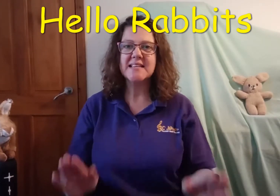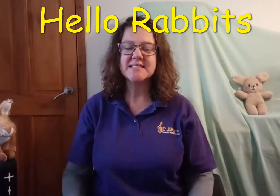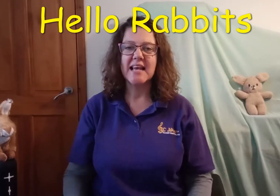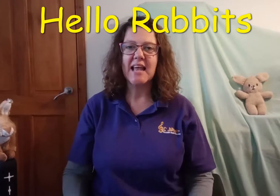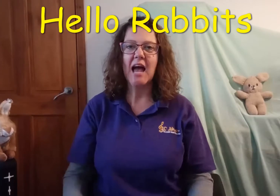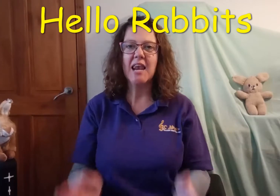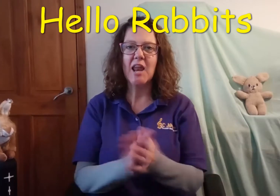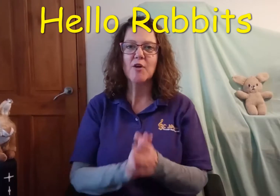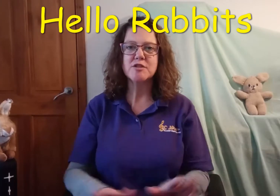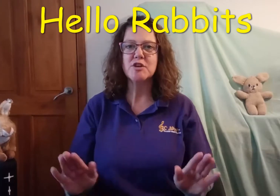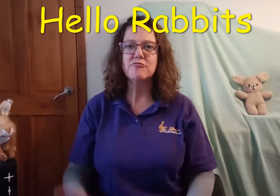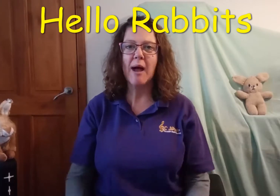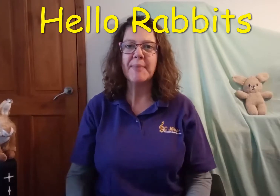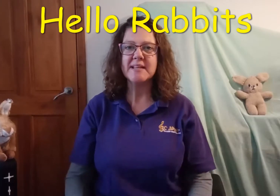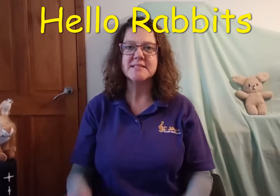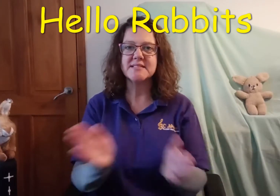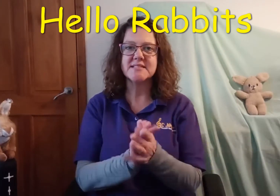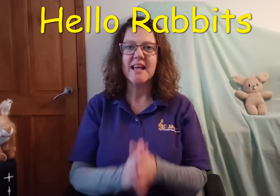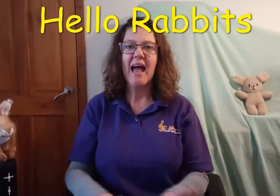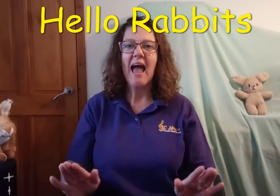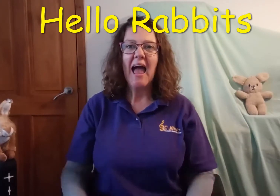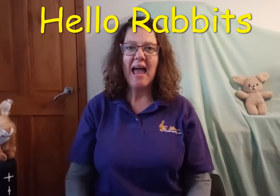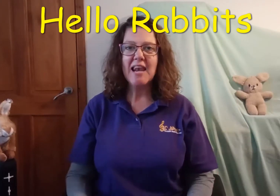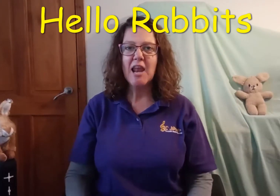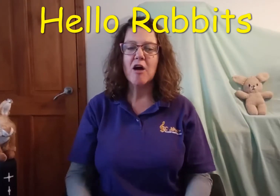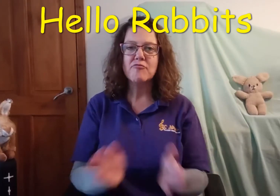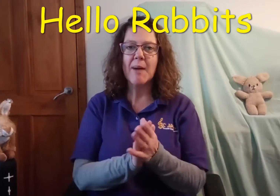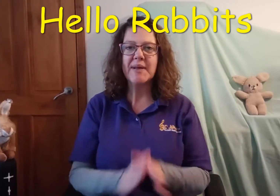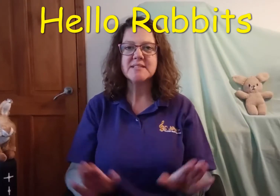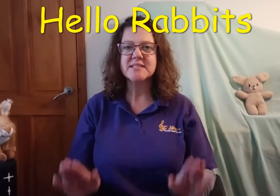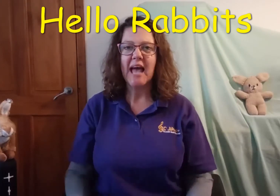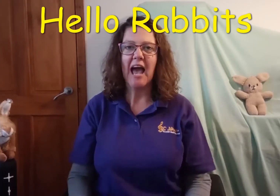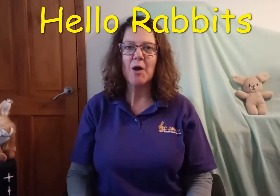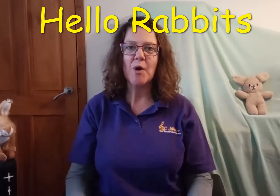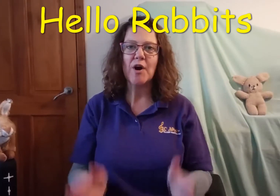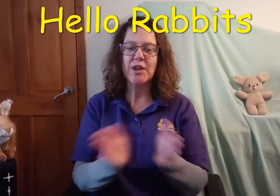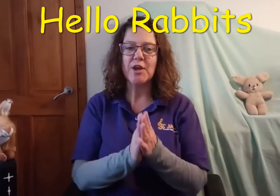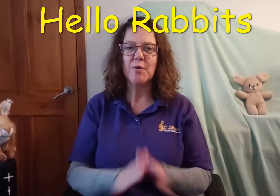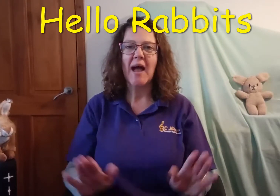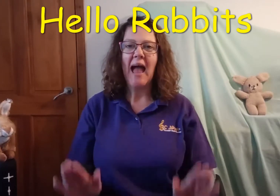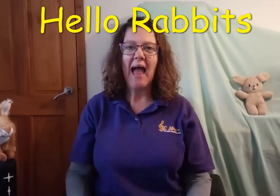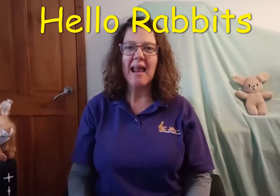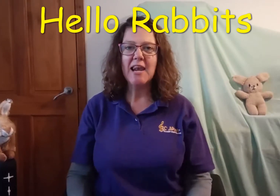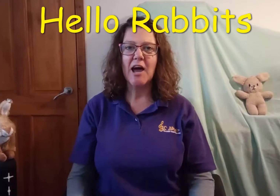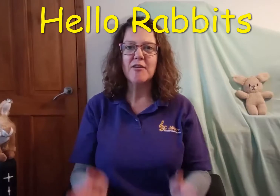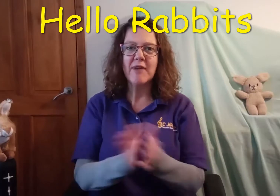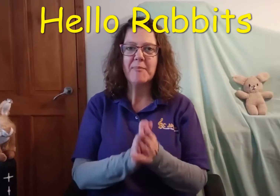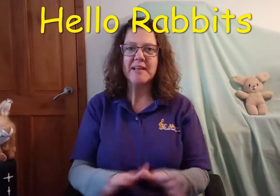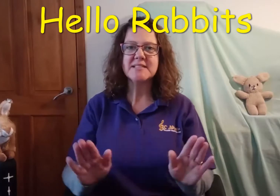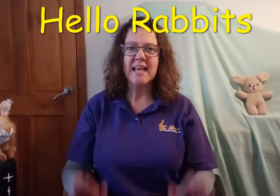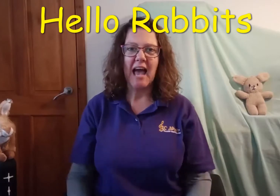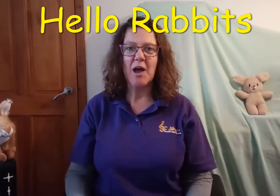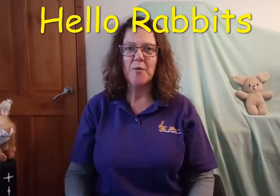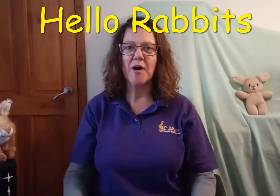say hello to rabbits. Hello, rabbits. How are you? Hello, rabbits. How are